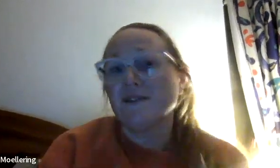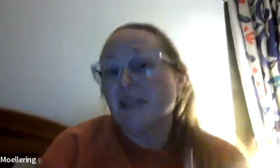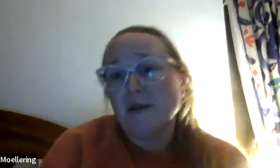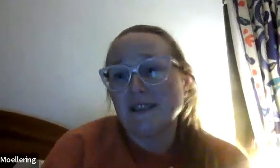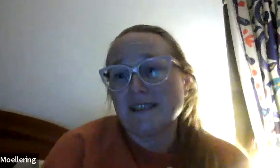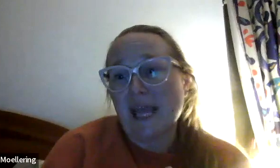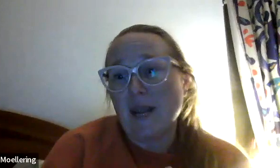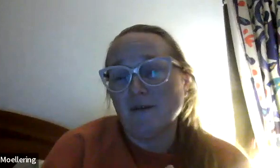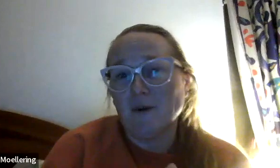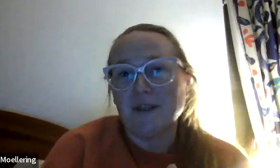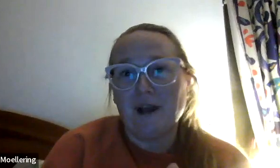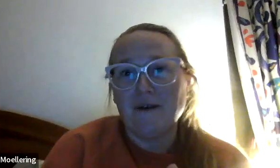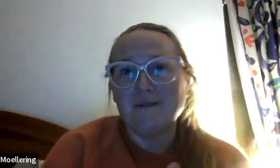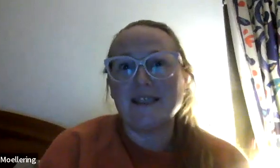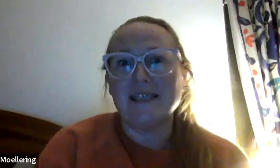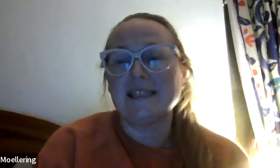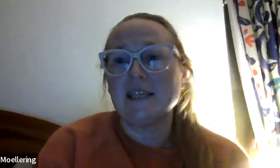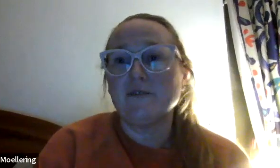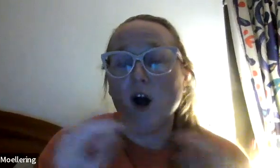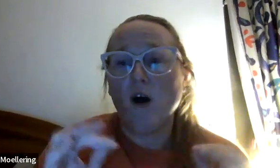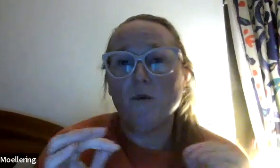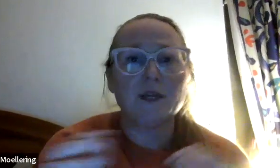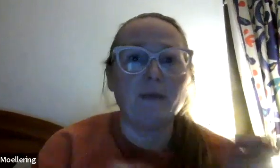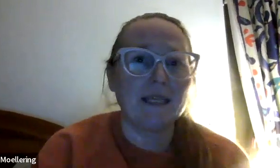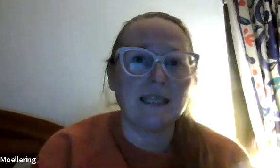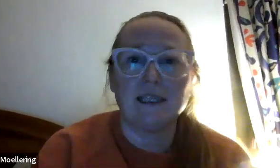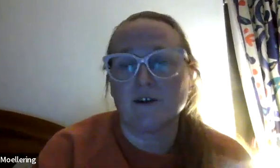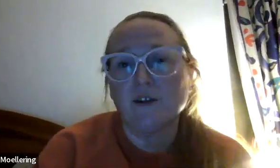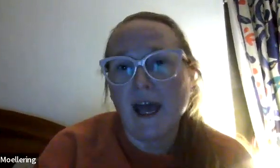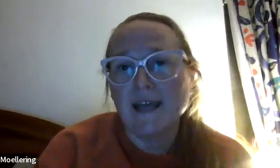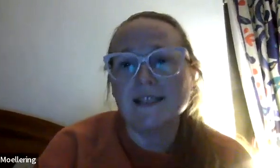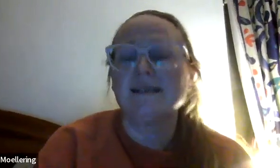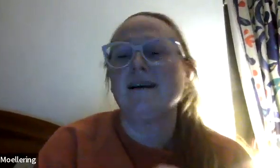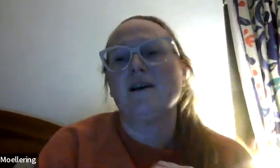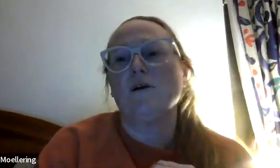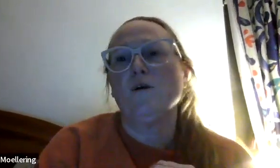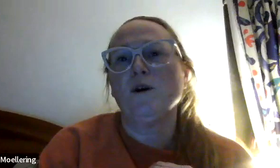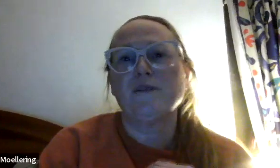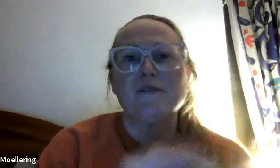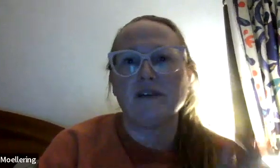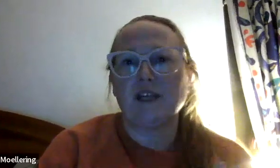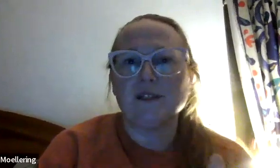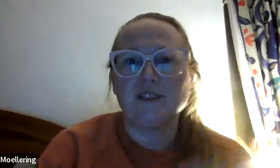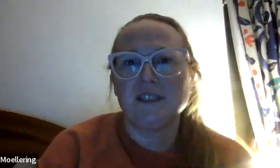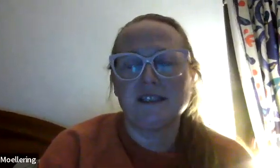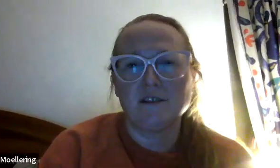thing I wanted to say before we close is if y'all want to come back and take another class, or if you ever have any questions,